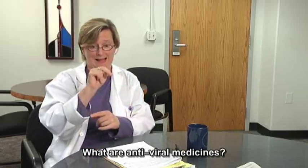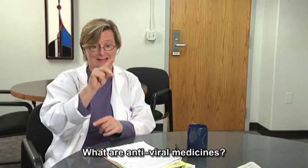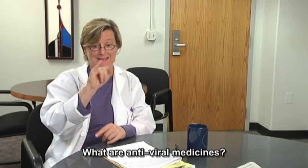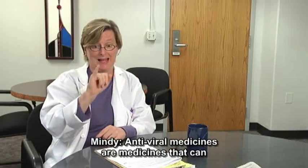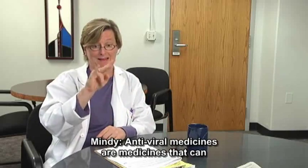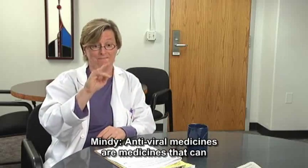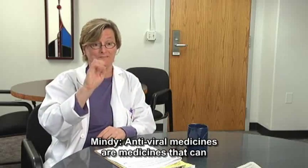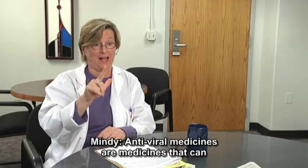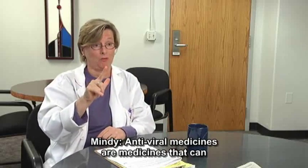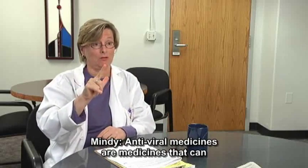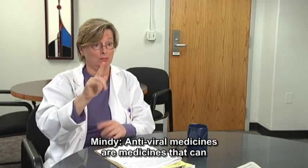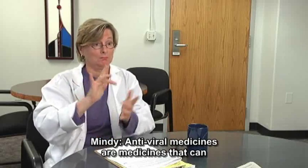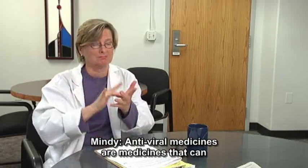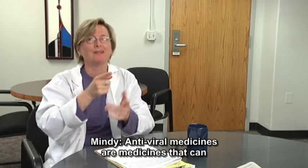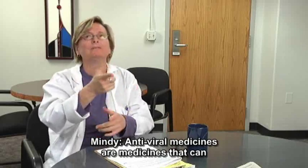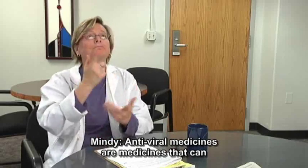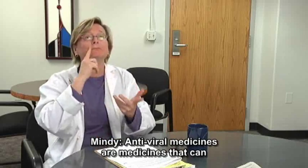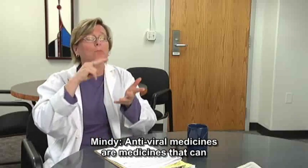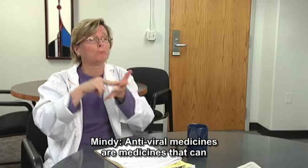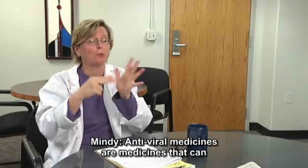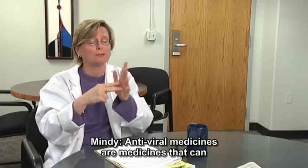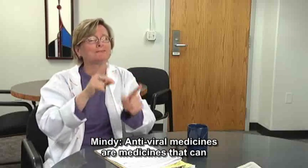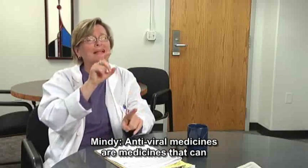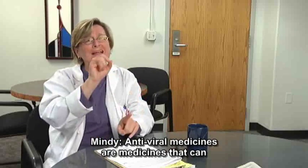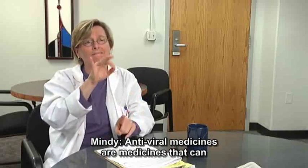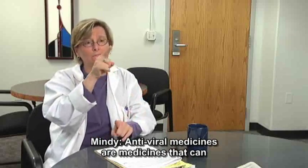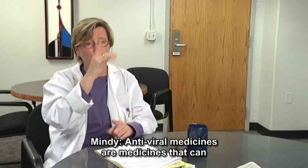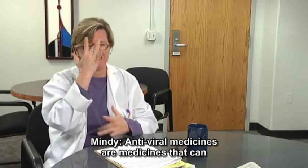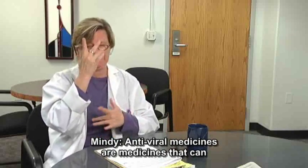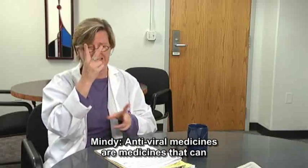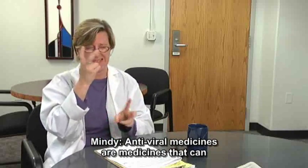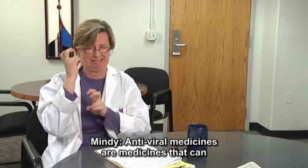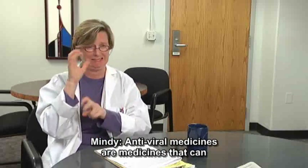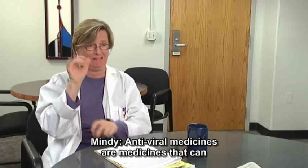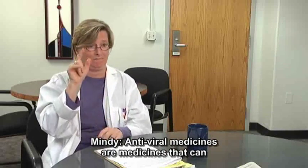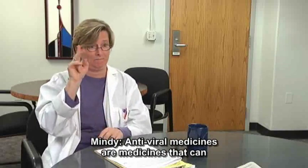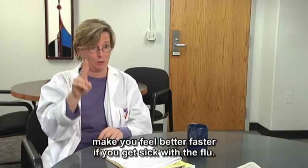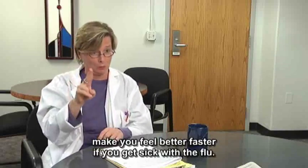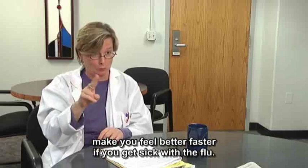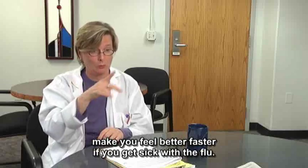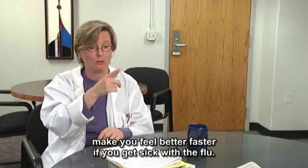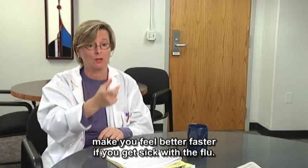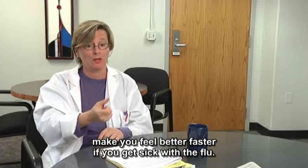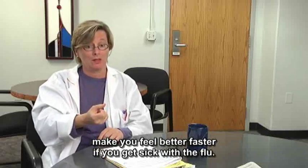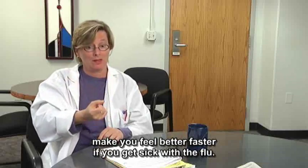Antiviral medicines are medicines that can make you feel better faster if you get sick with the flu.